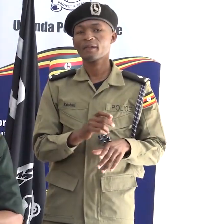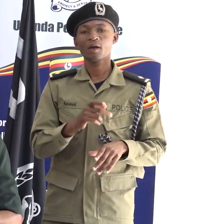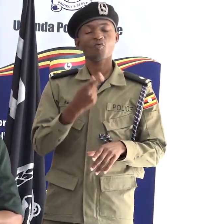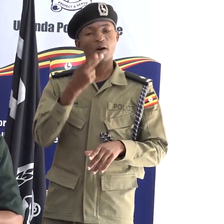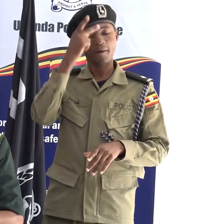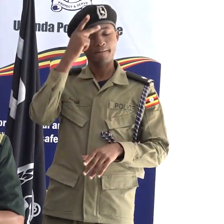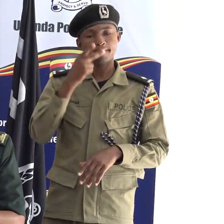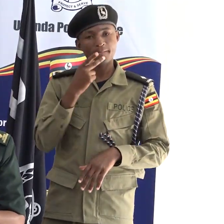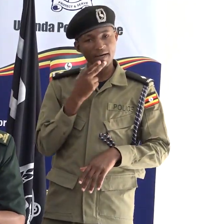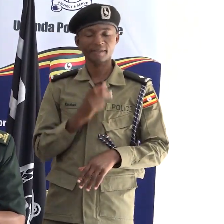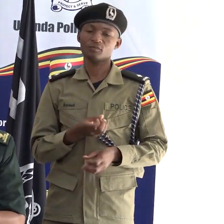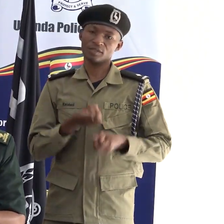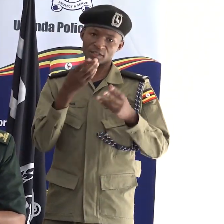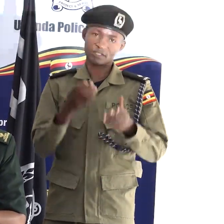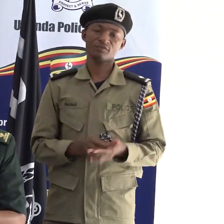one of the parents.